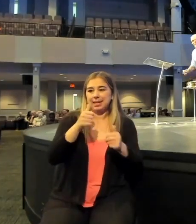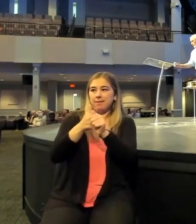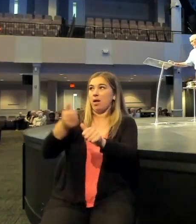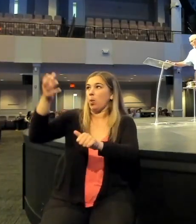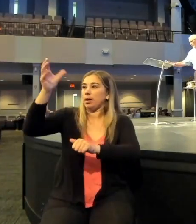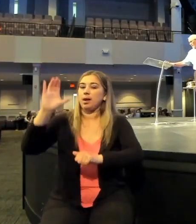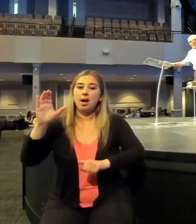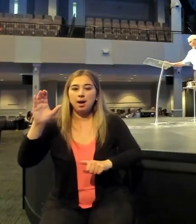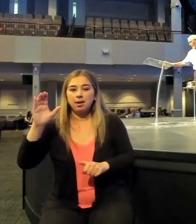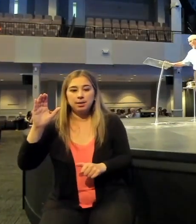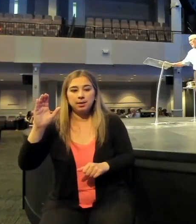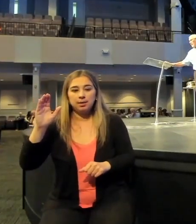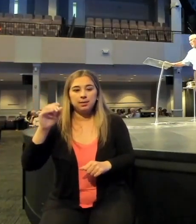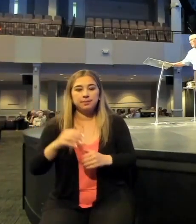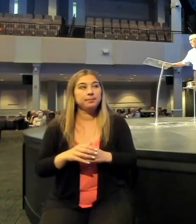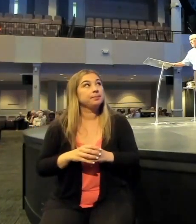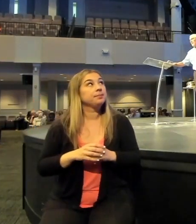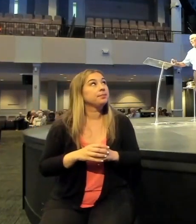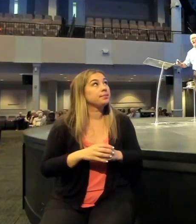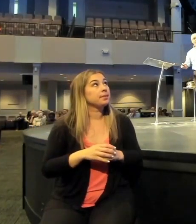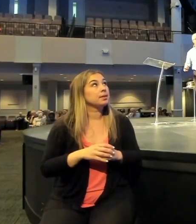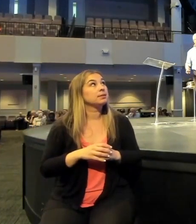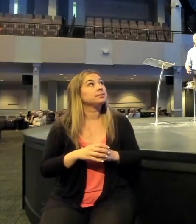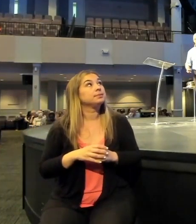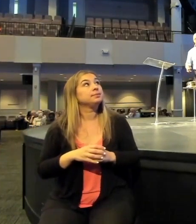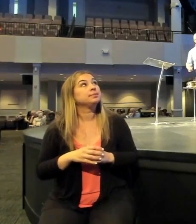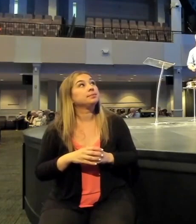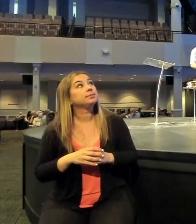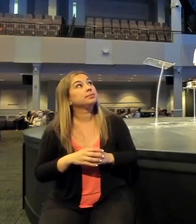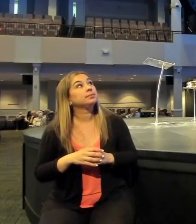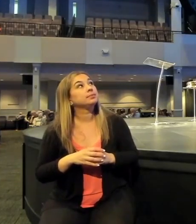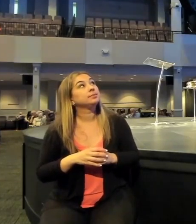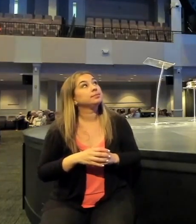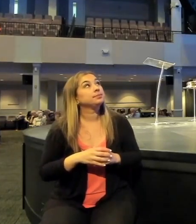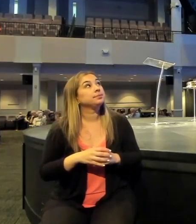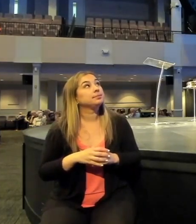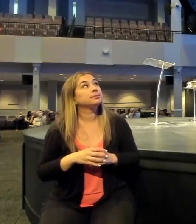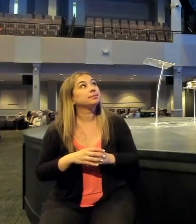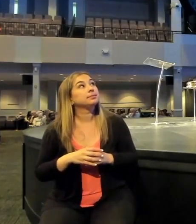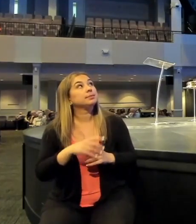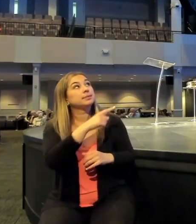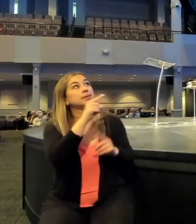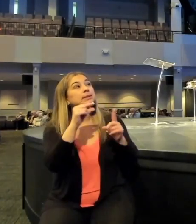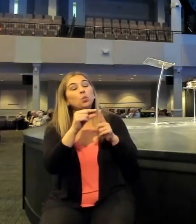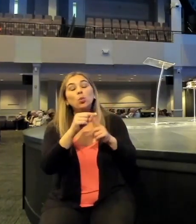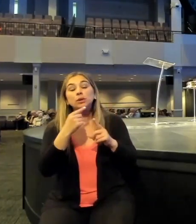What? Why what? Why? What's this word right here?